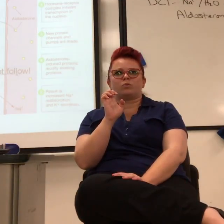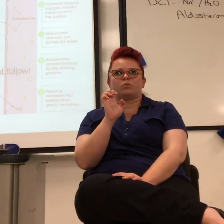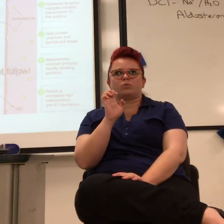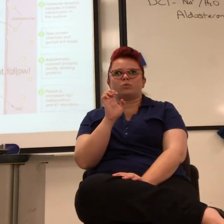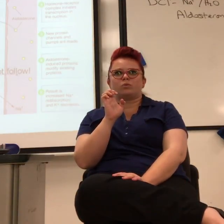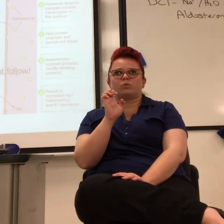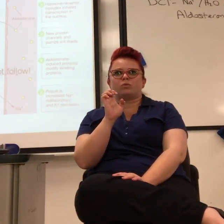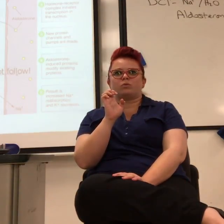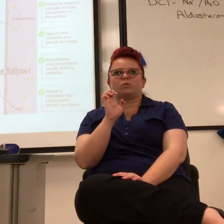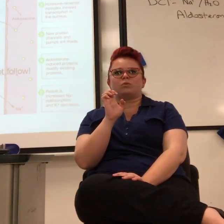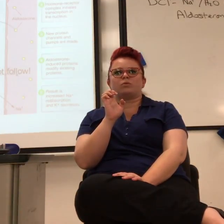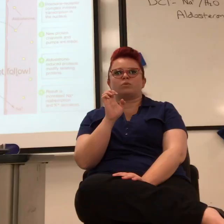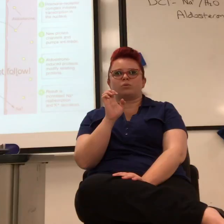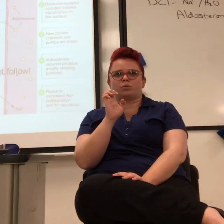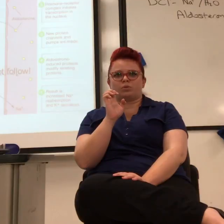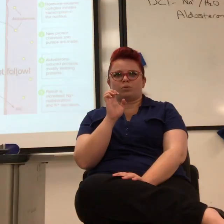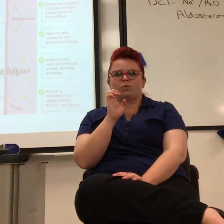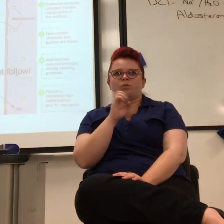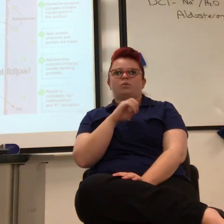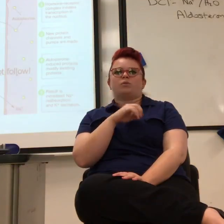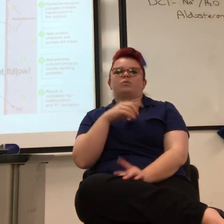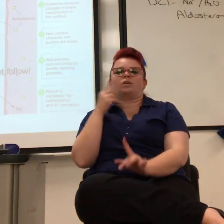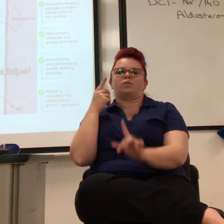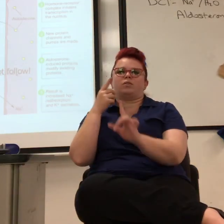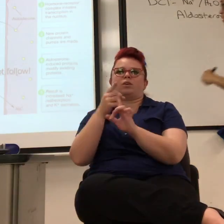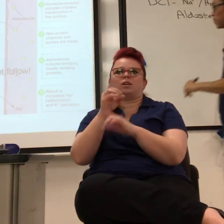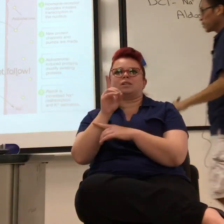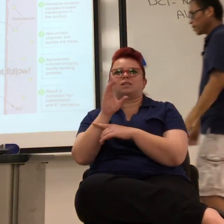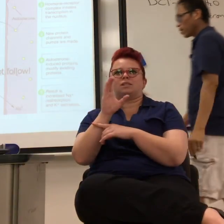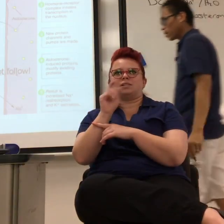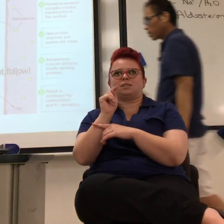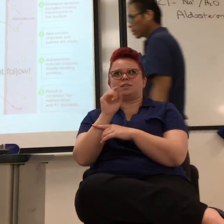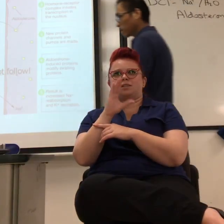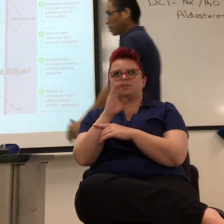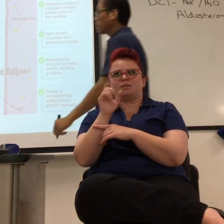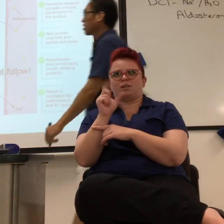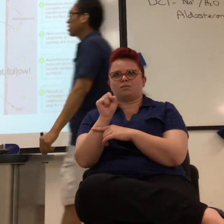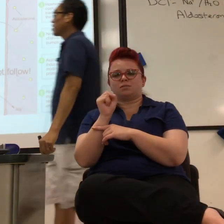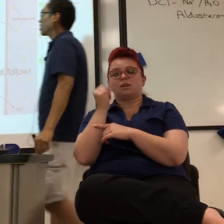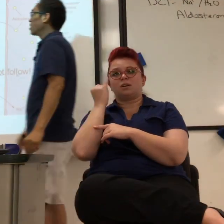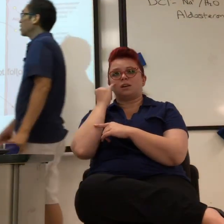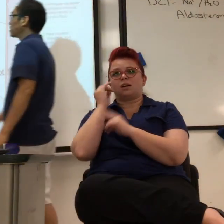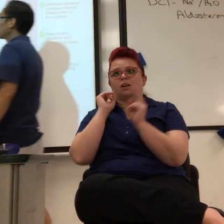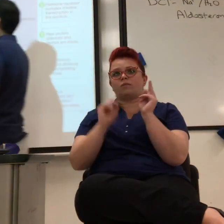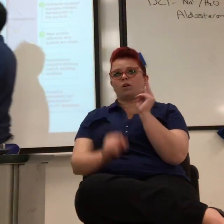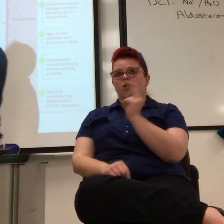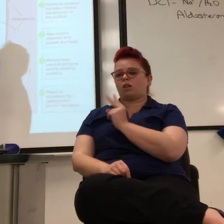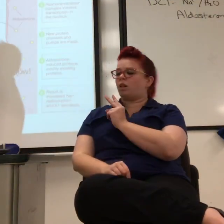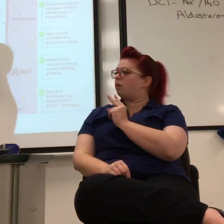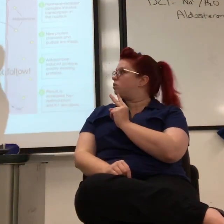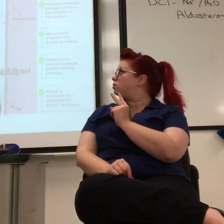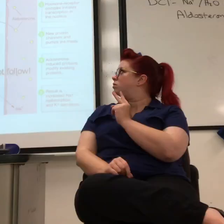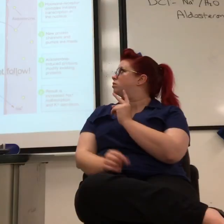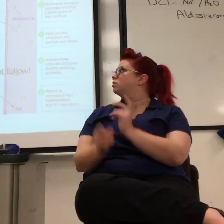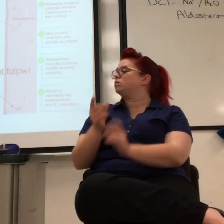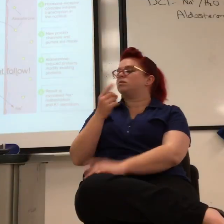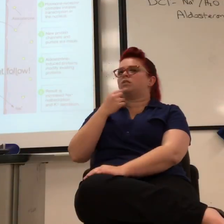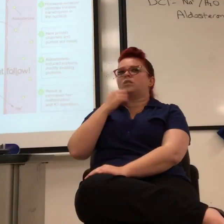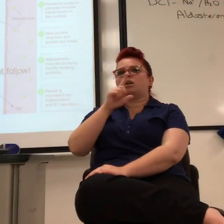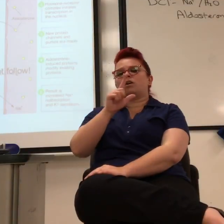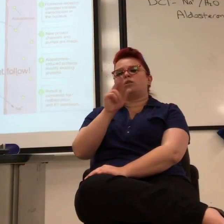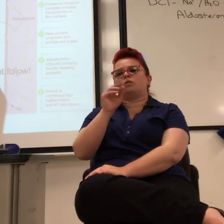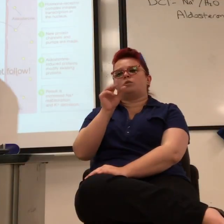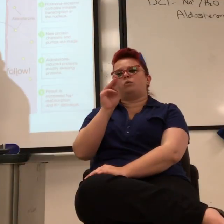acts on DCT cells. If you look here, it says lumen of distal